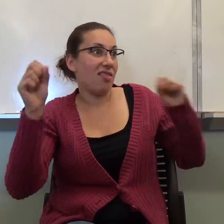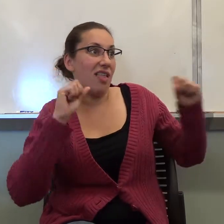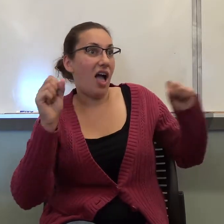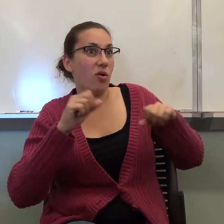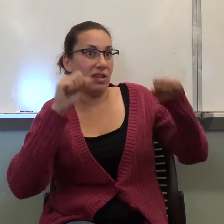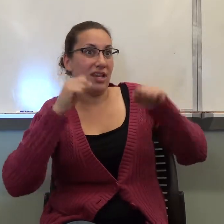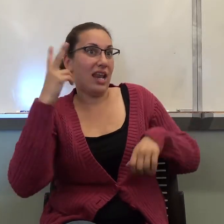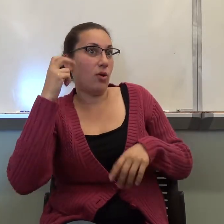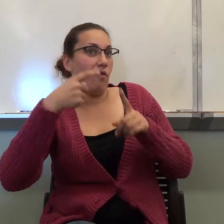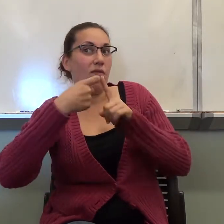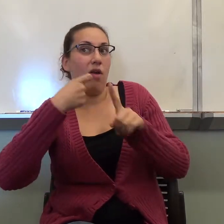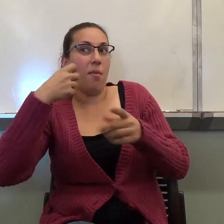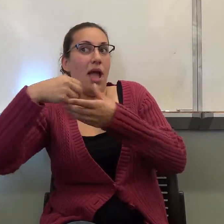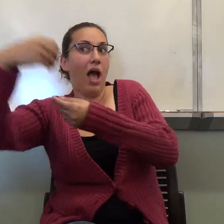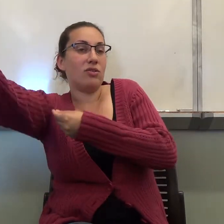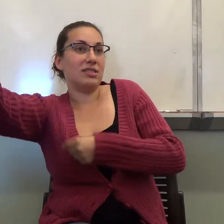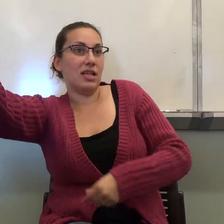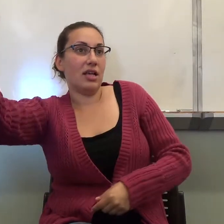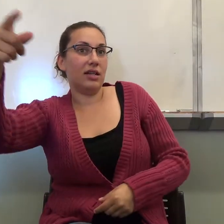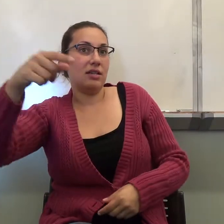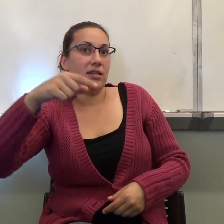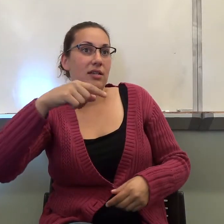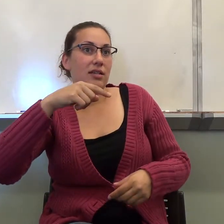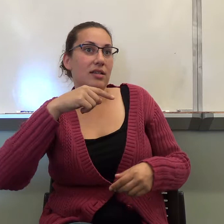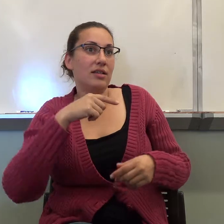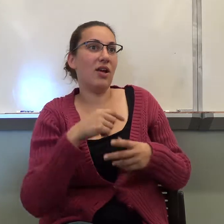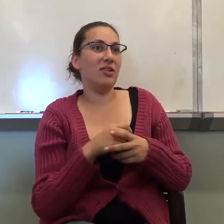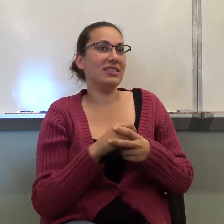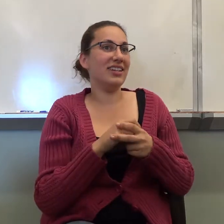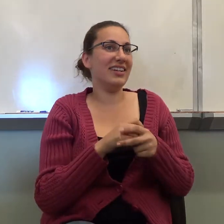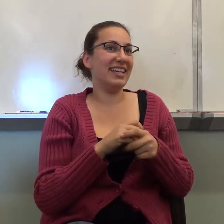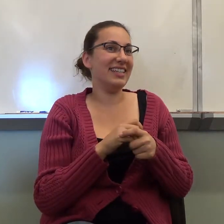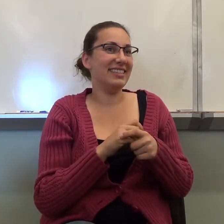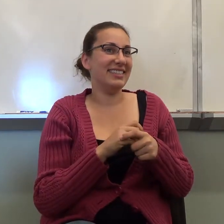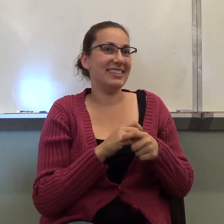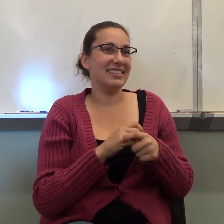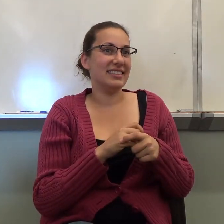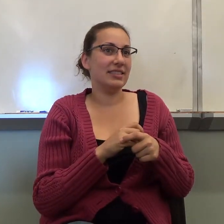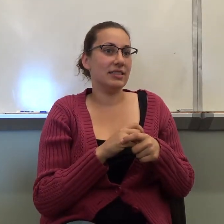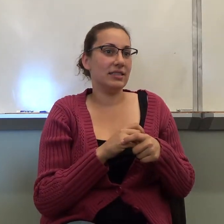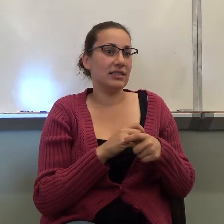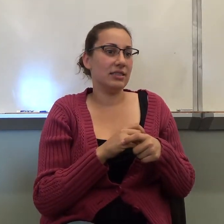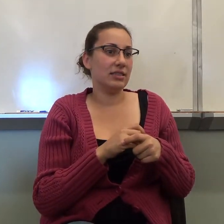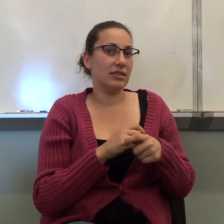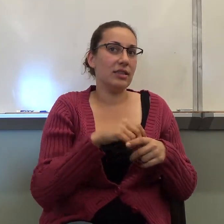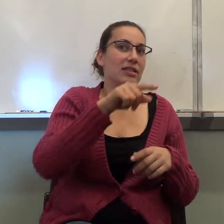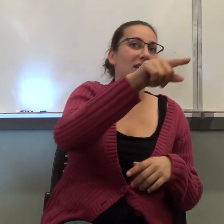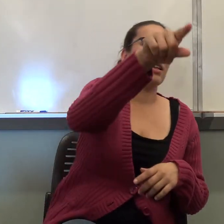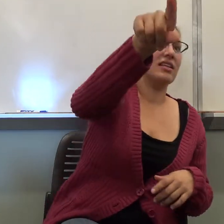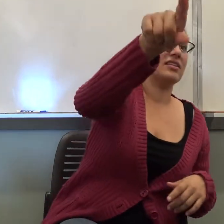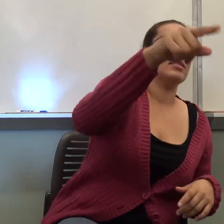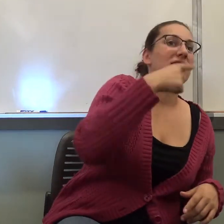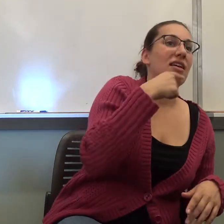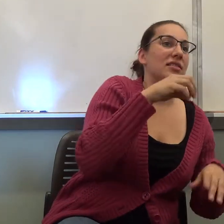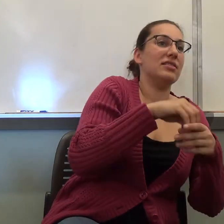outside. It's all over. Oh, sorry. In my English class, it was the same I way. think it's coming from